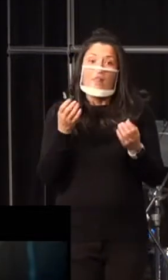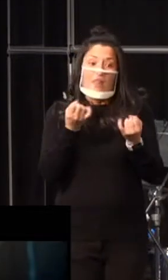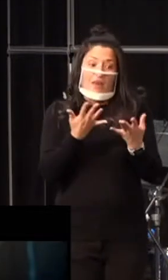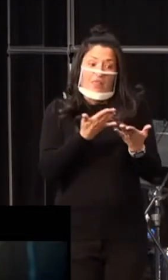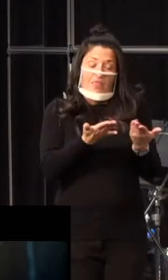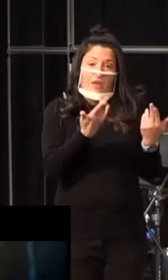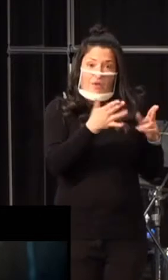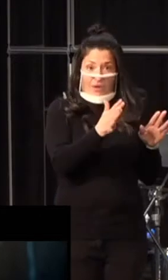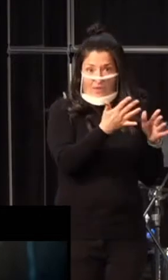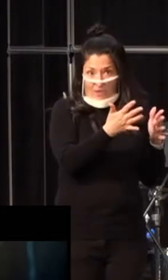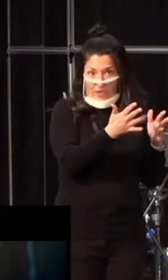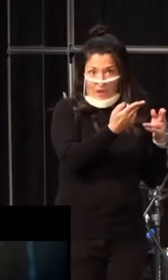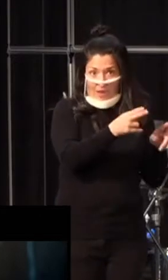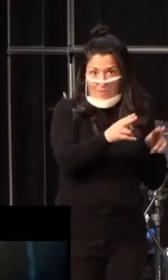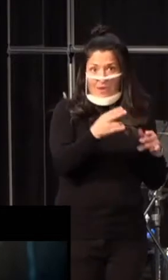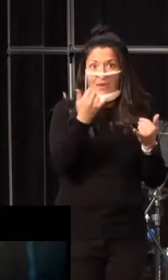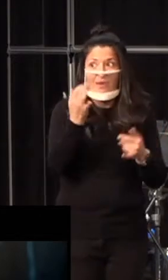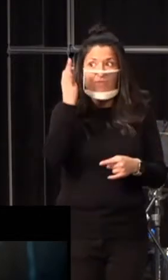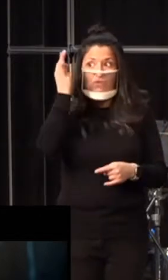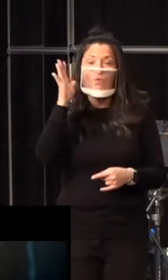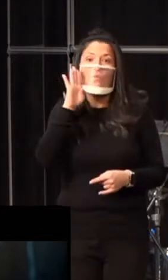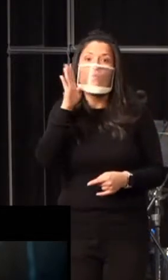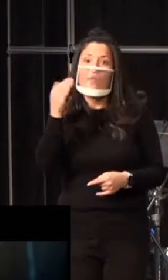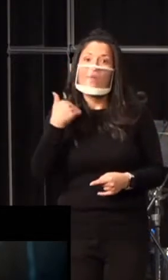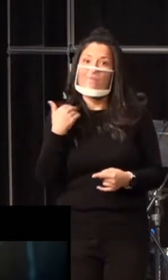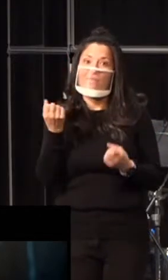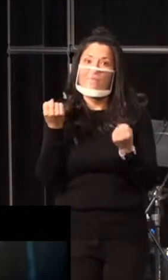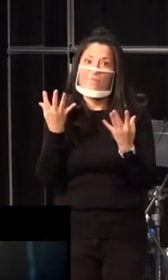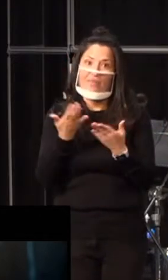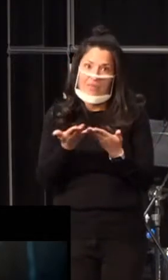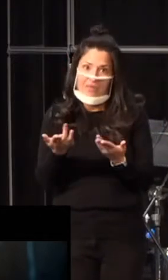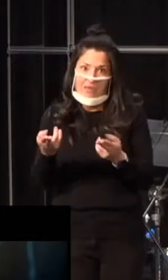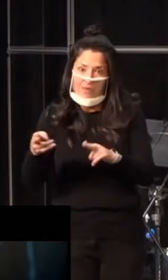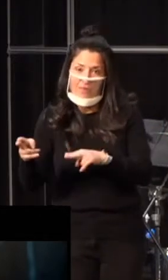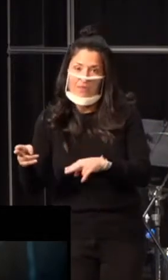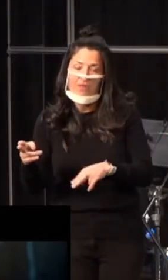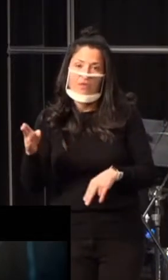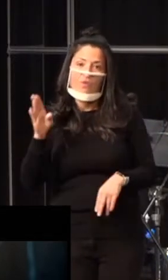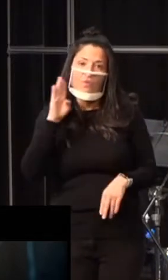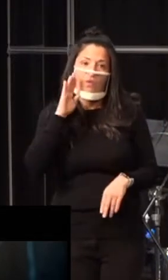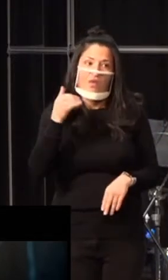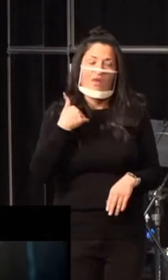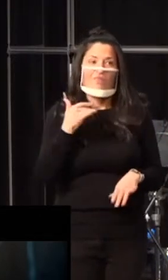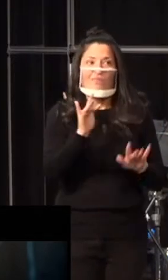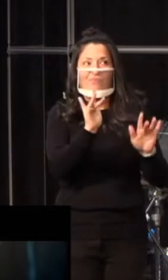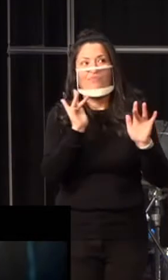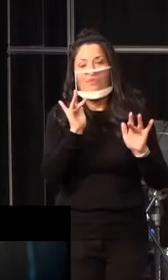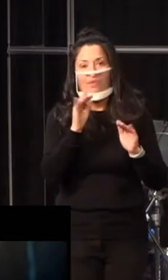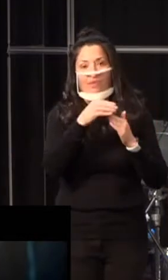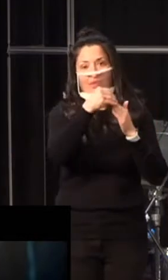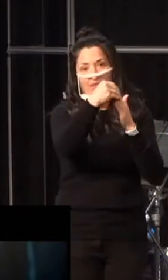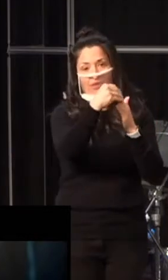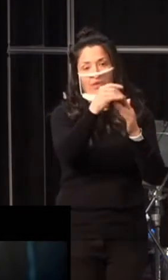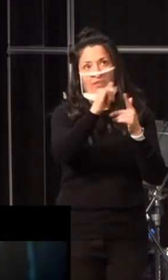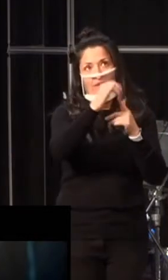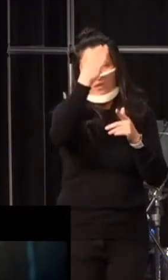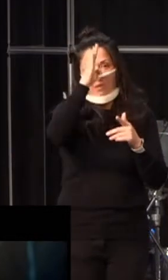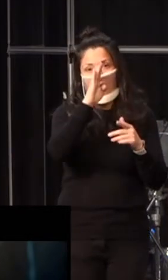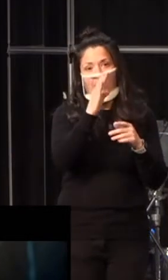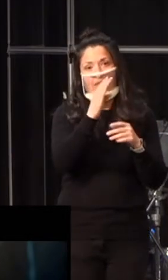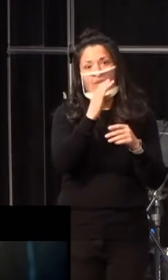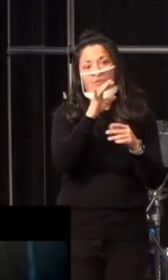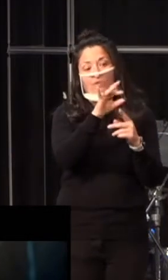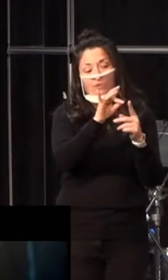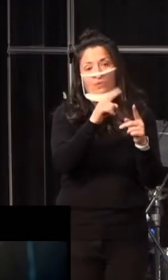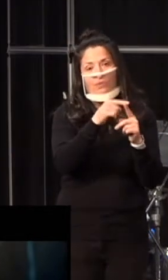and we're going to find that there's a reluctant leader that God chooses to use to accomplish his purposes. So here's the main point